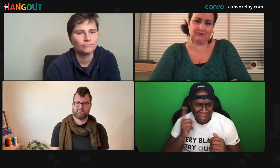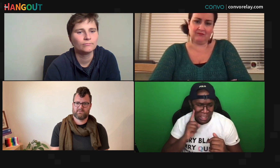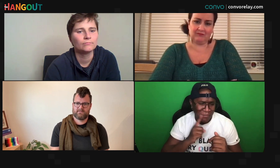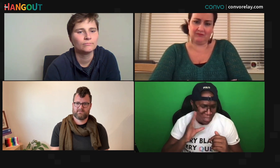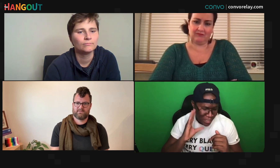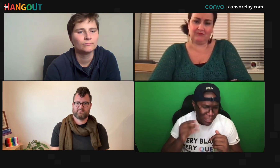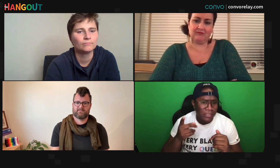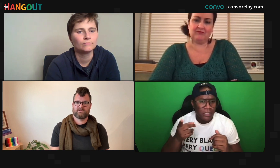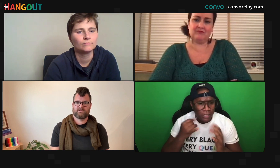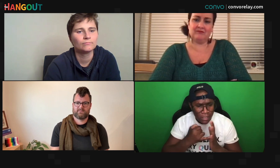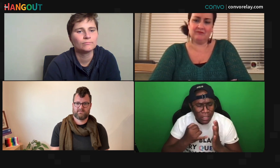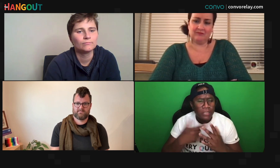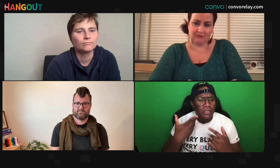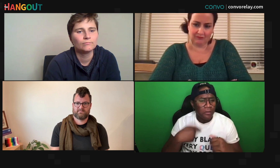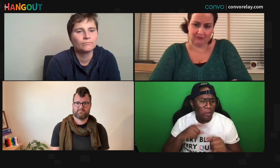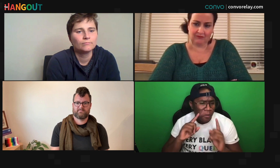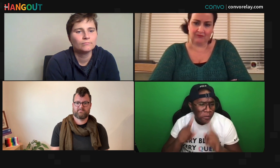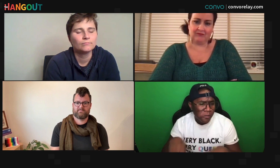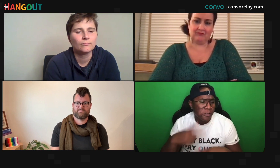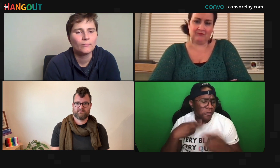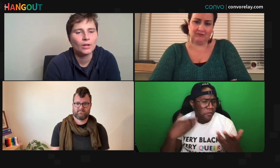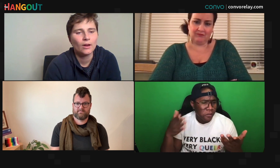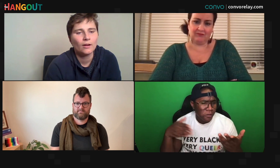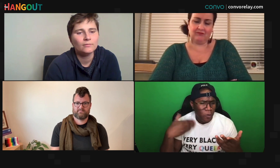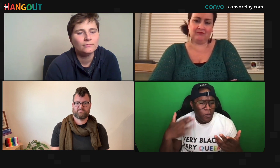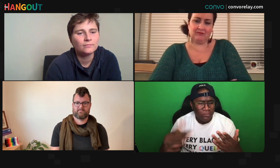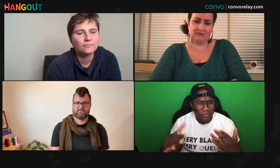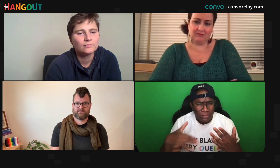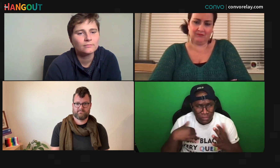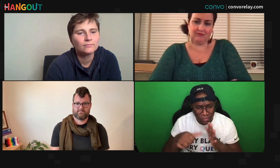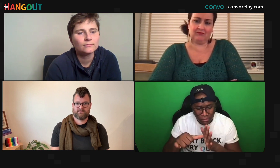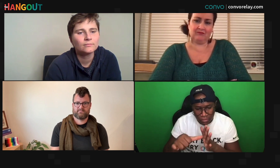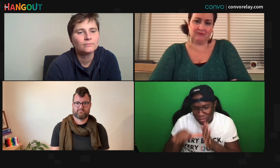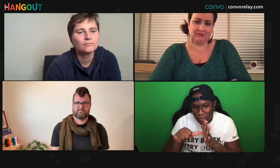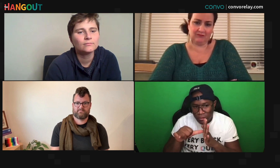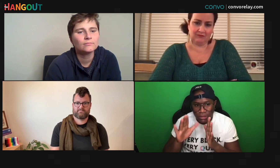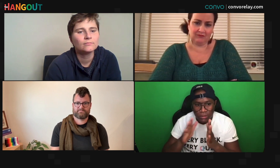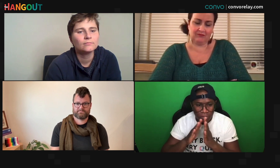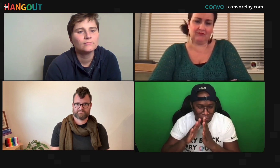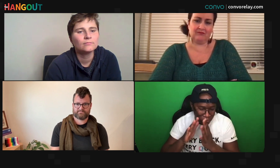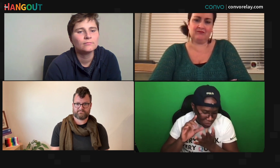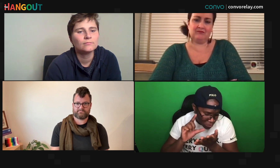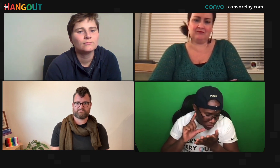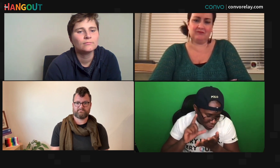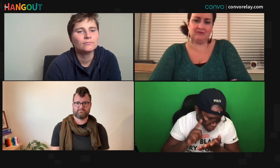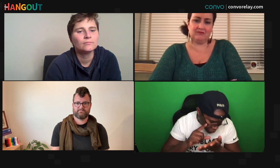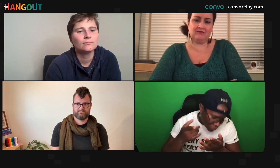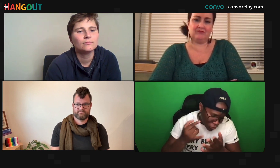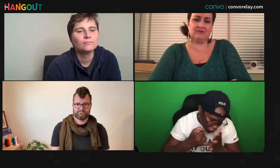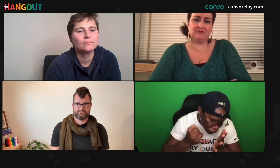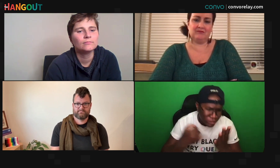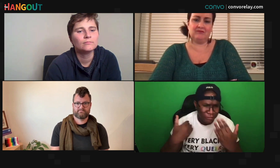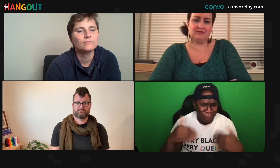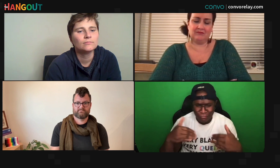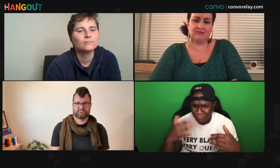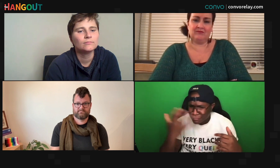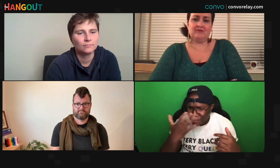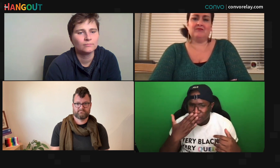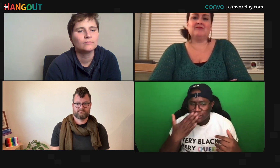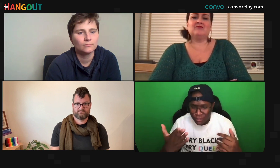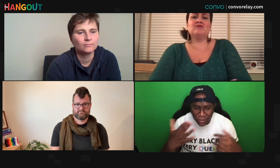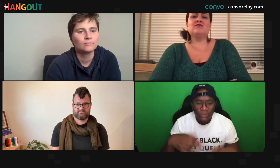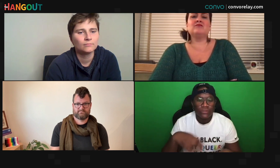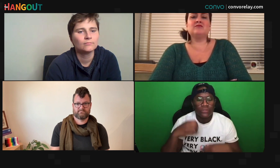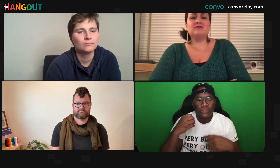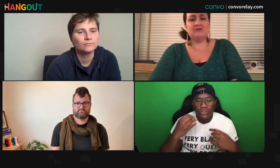Richardson, a Black deaf man. And it was a lot of illustrations. And I ordered that book and I got it. And I was